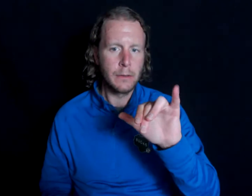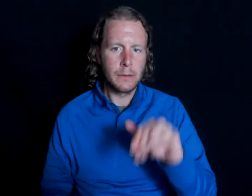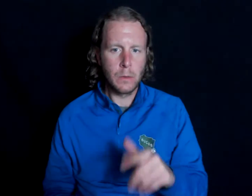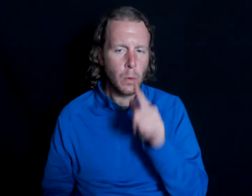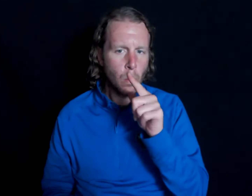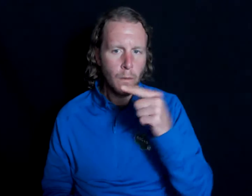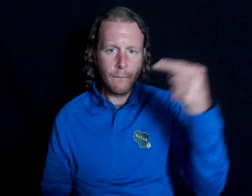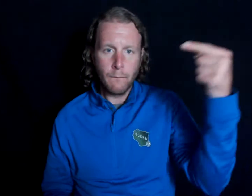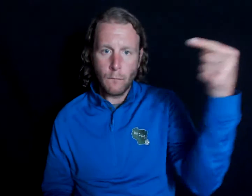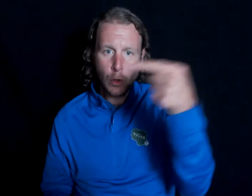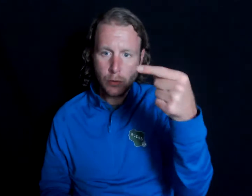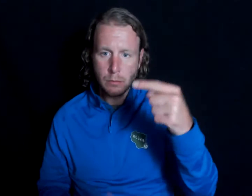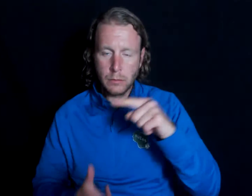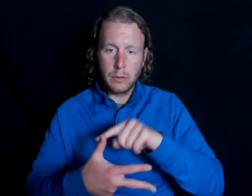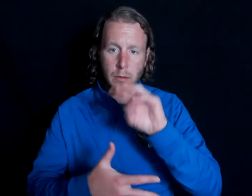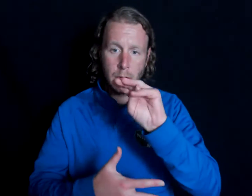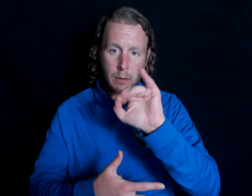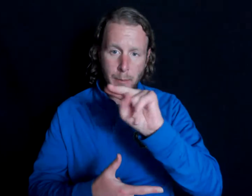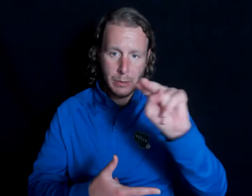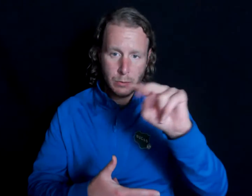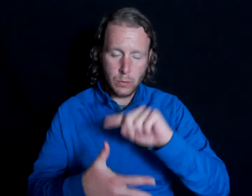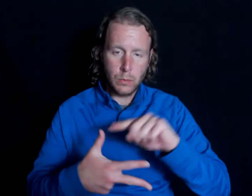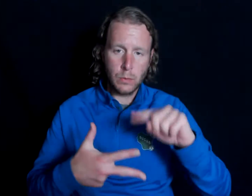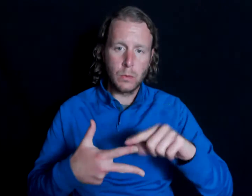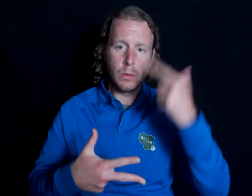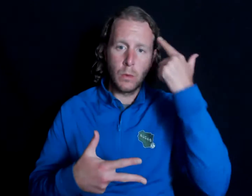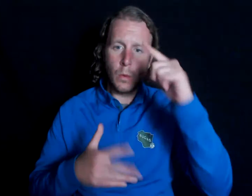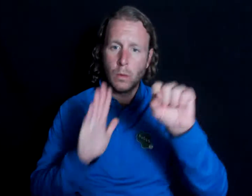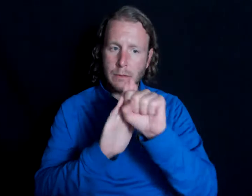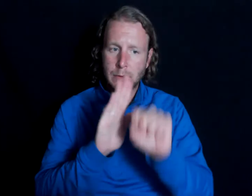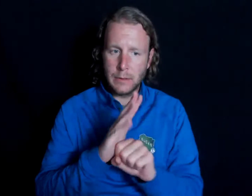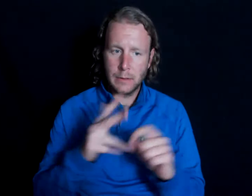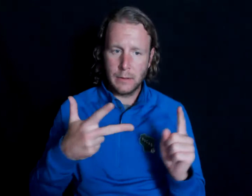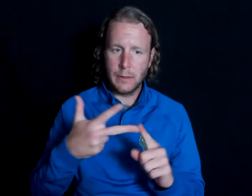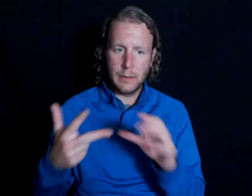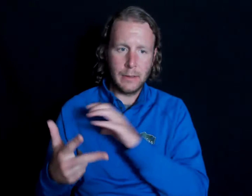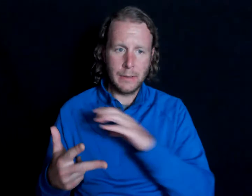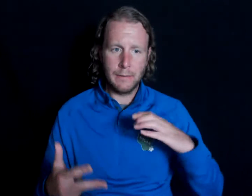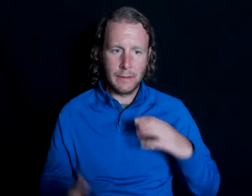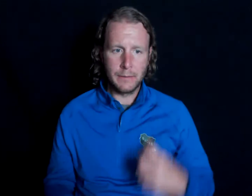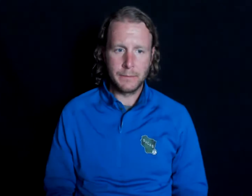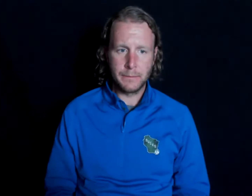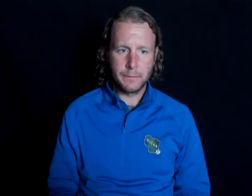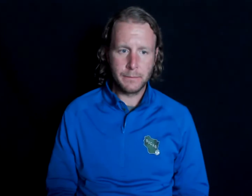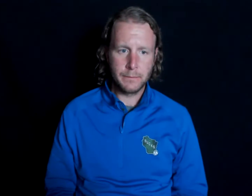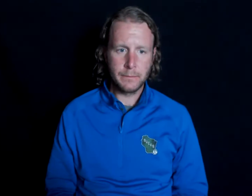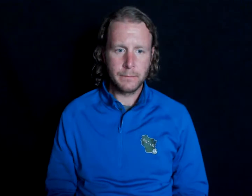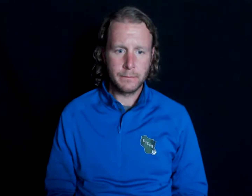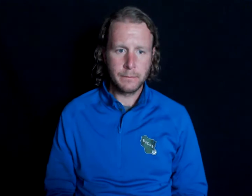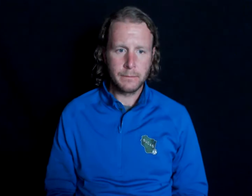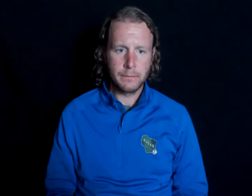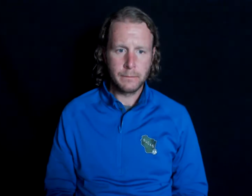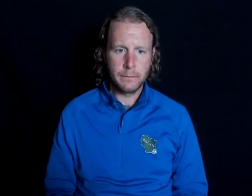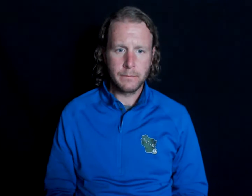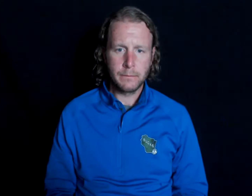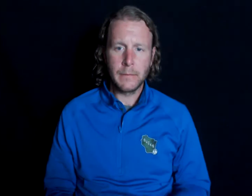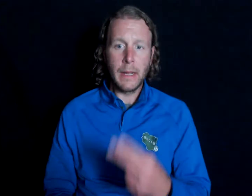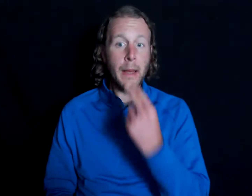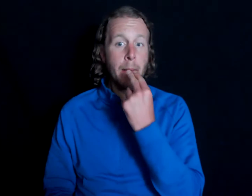It'll be between Minnesota, Golden State, and Cleveland, who have the same percentage, the best percentages